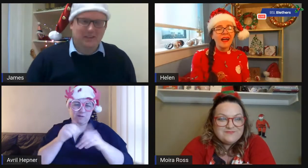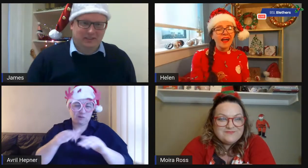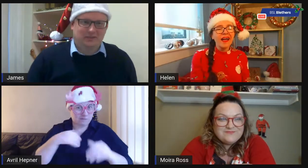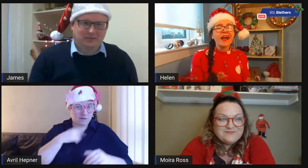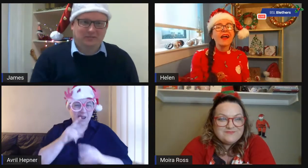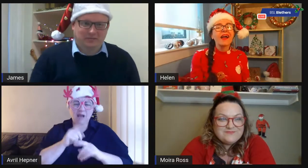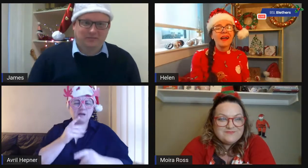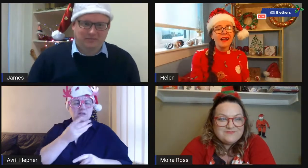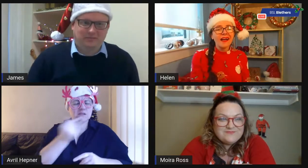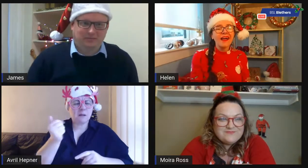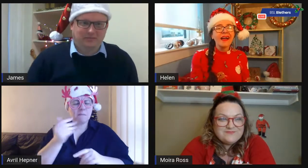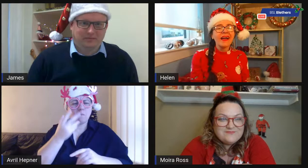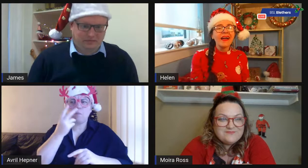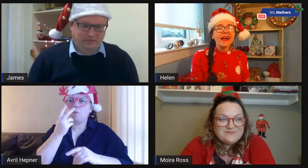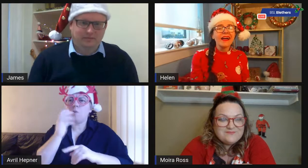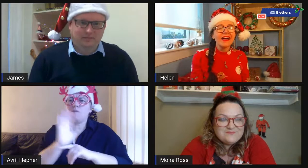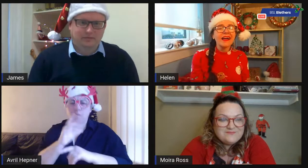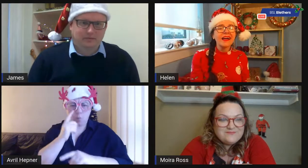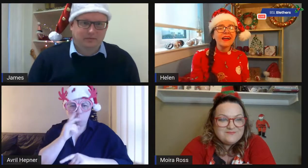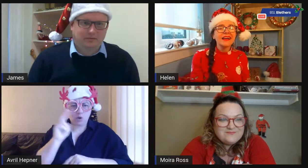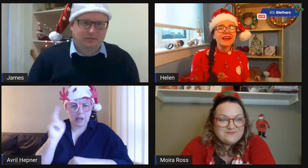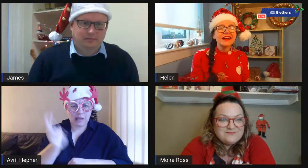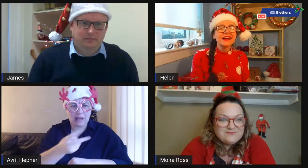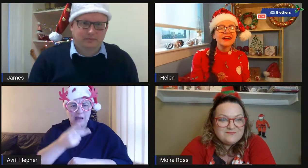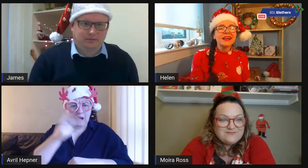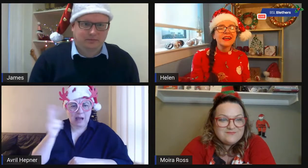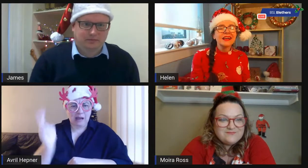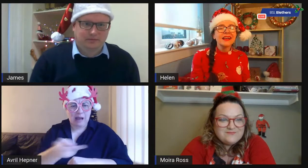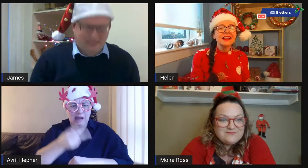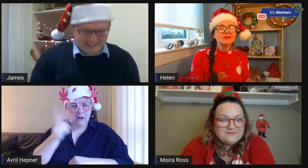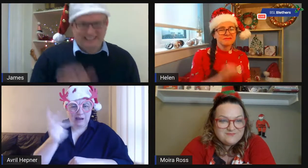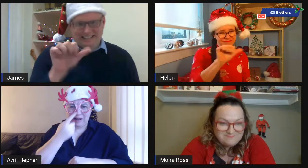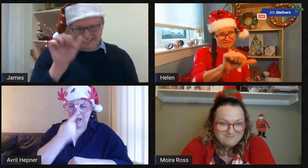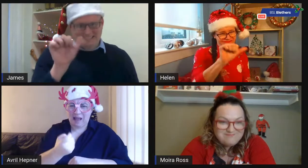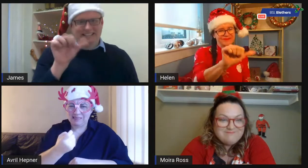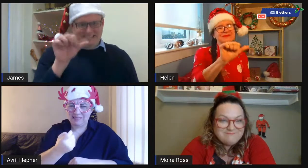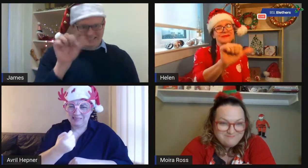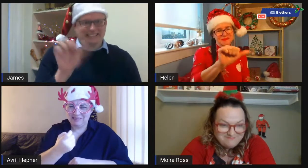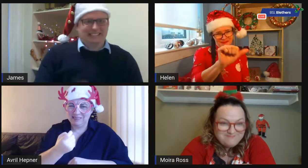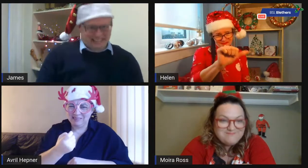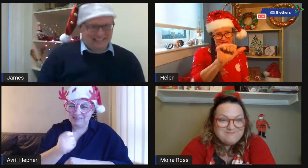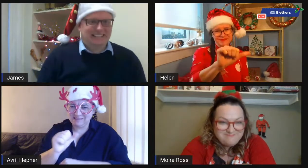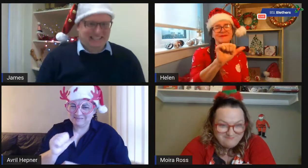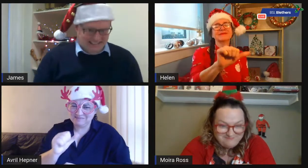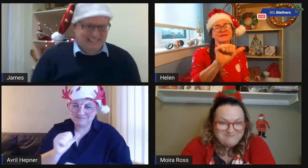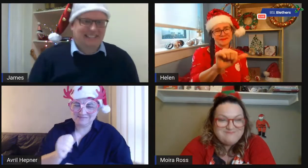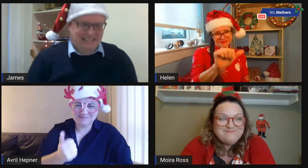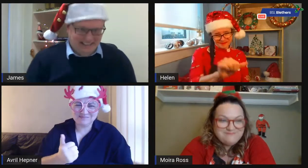years nearly now. Oh, yeah, but some of those old films you can watch again and again and again. Yeah, well, I can at least.